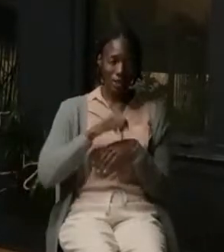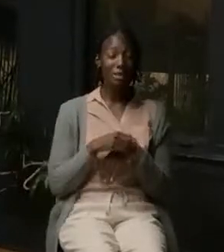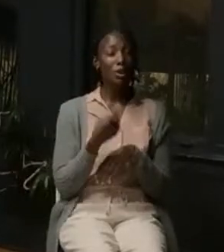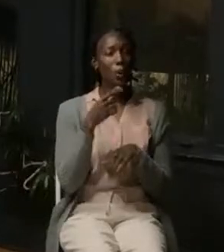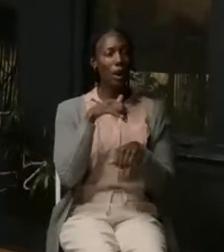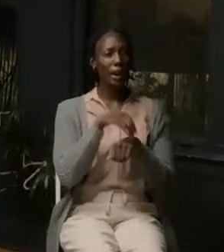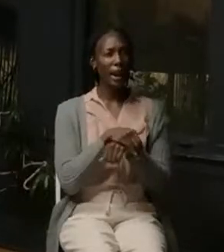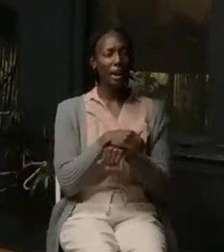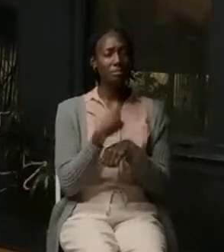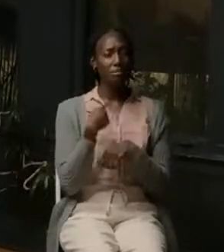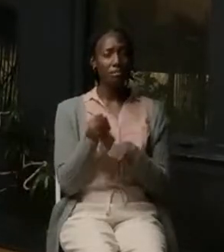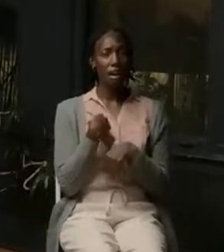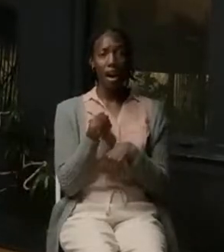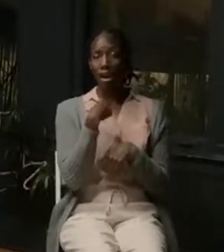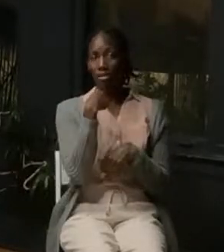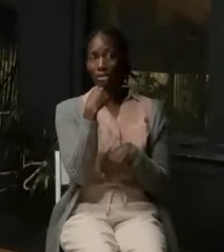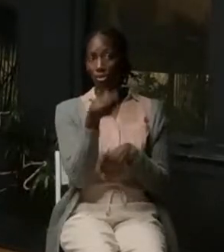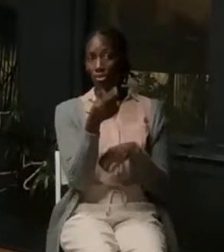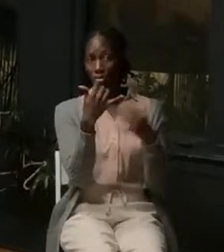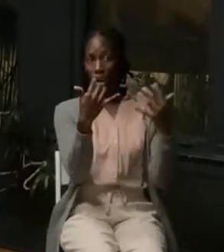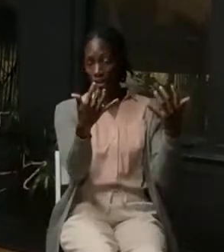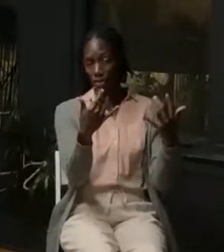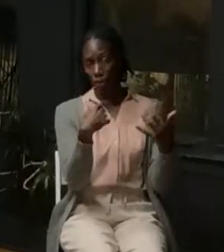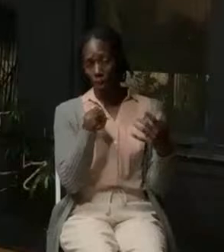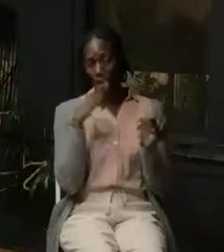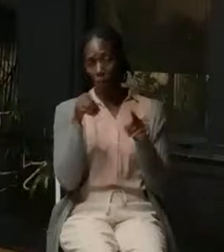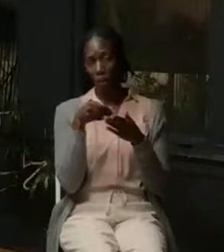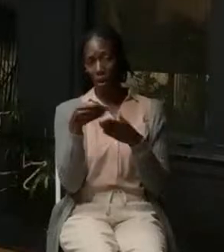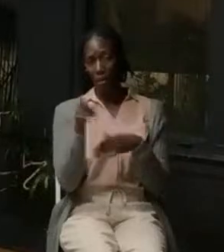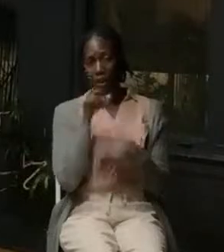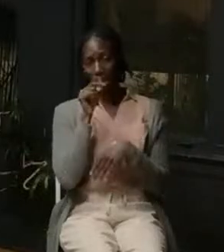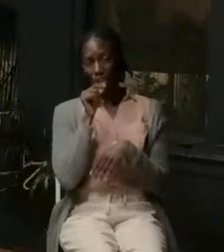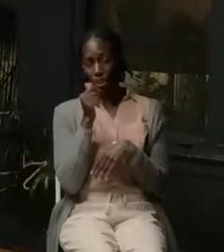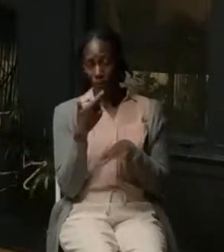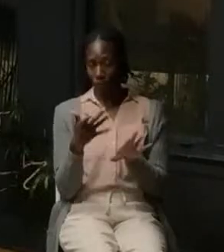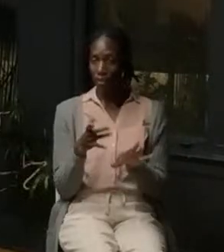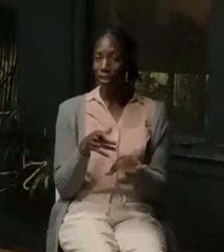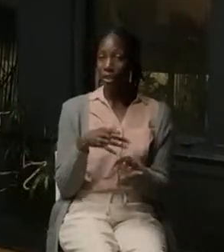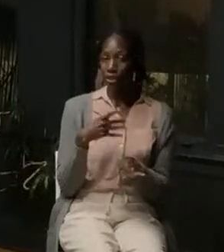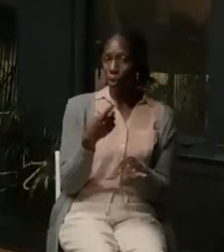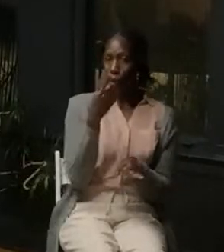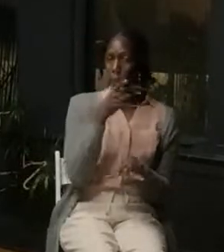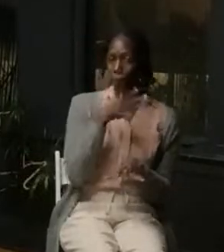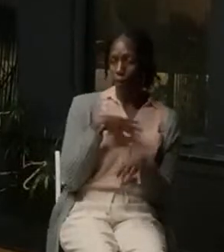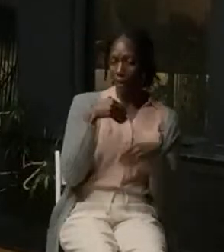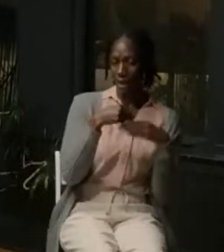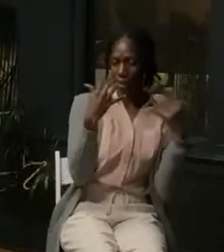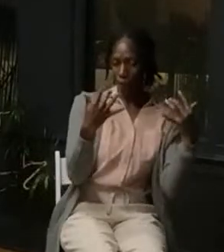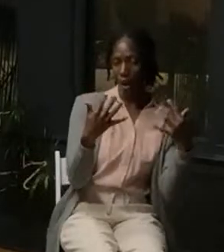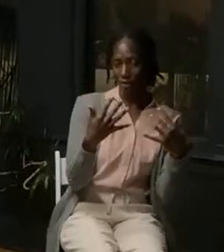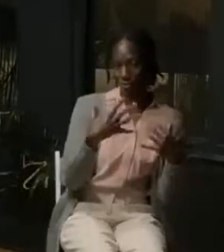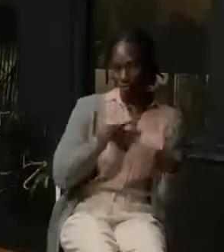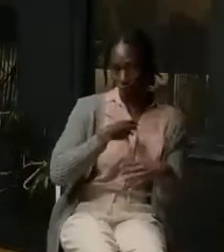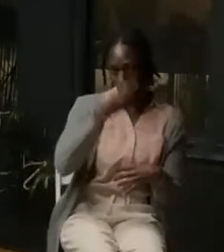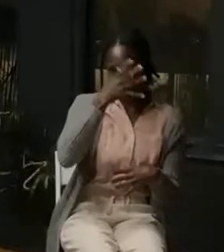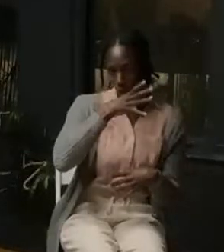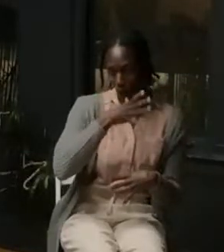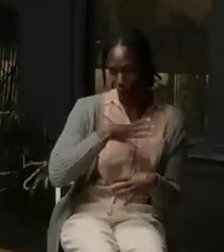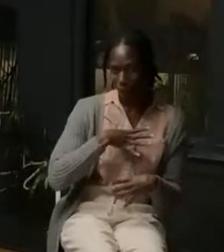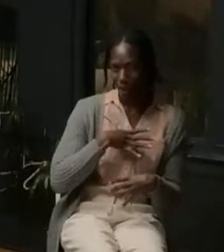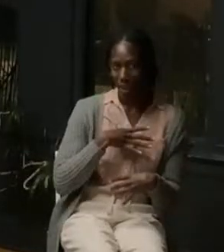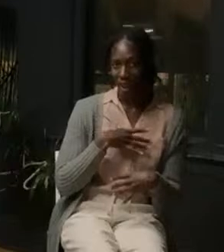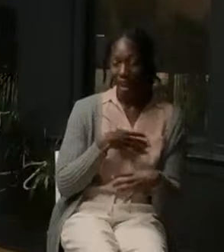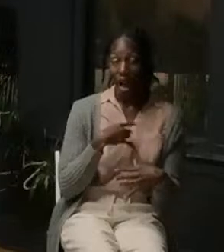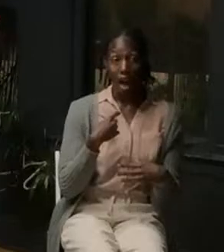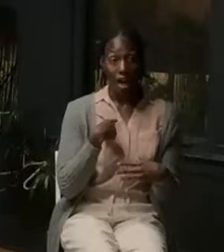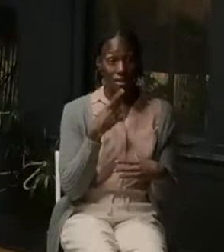audience, and there was a woman in the crowd, white woman in the crowd, and I said that, and she just started shaking